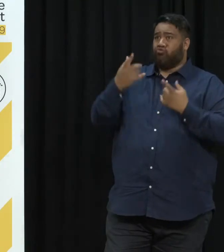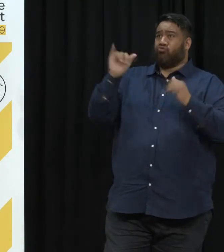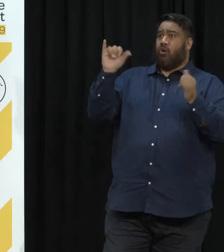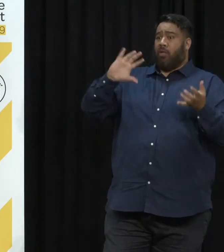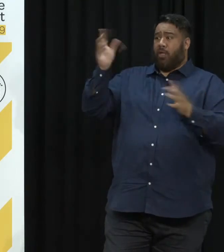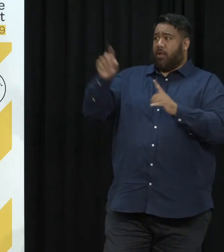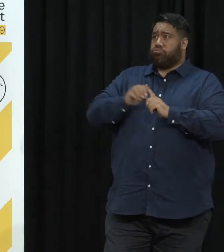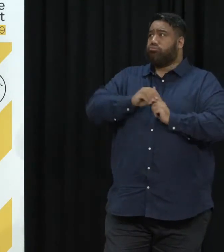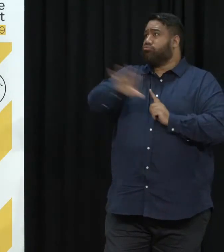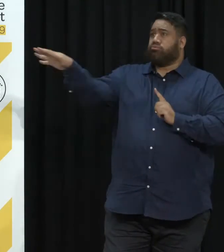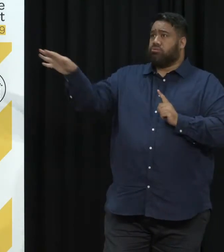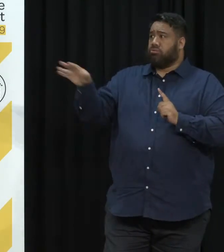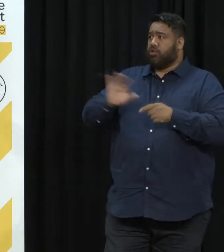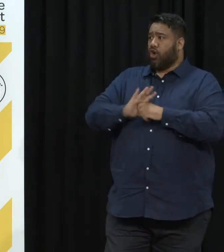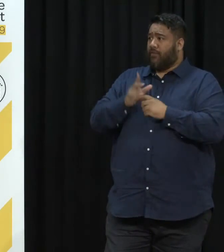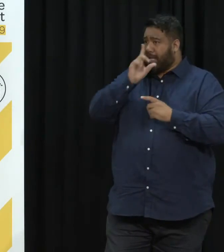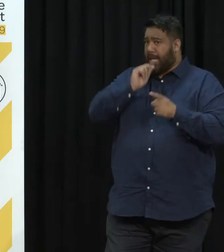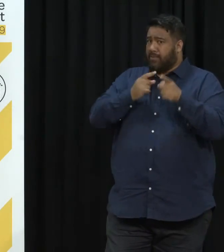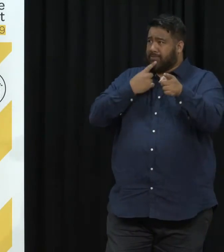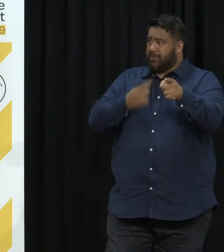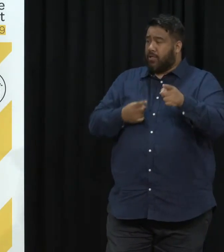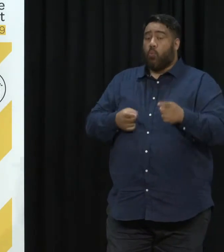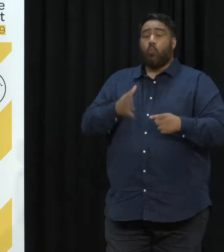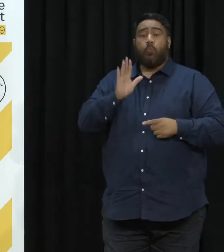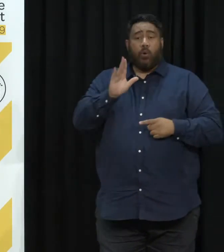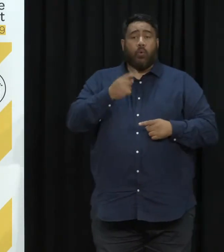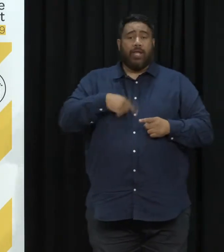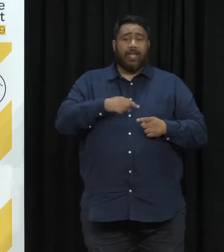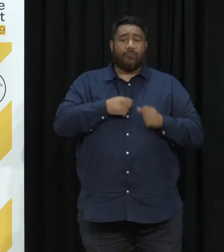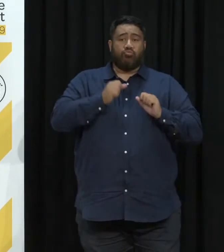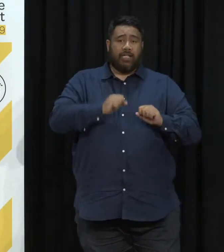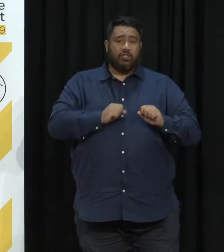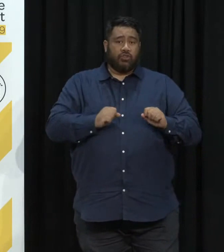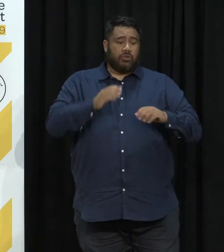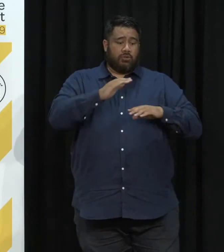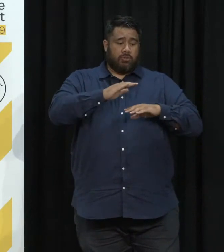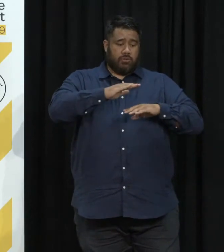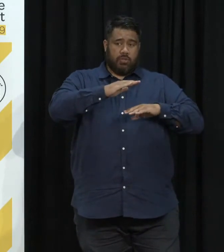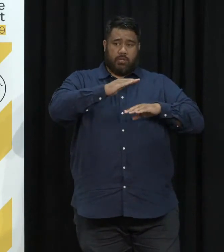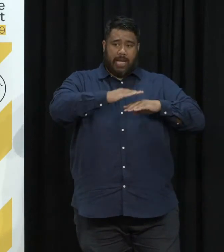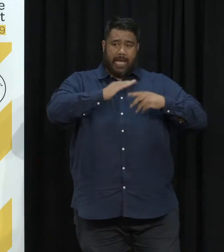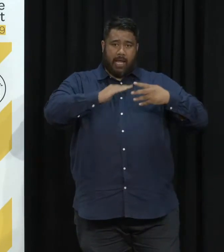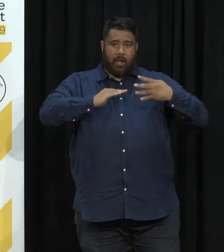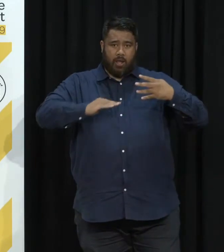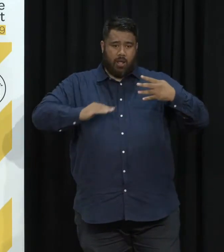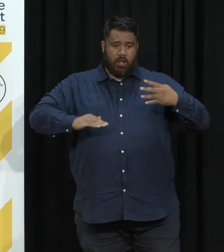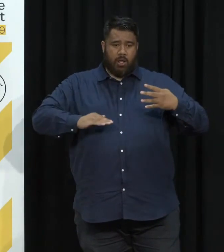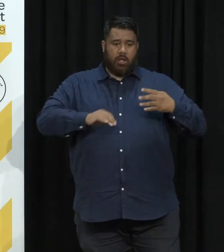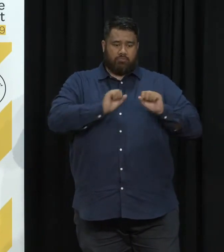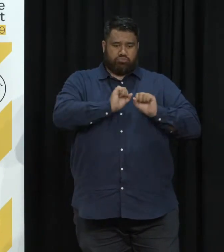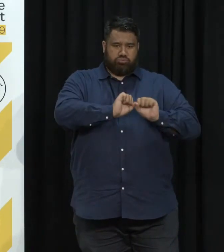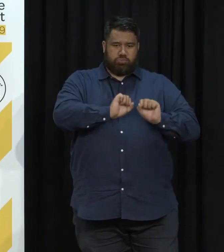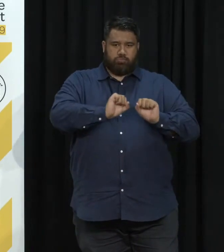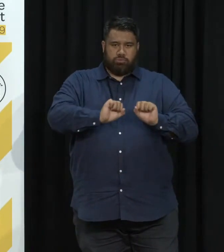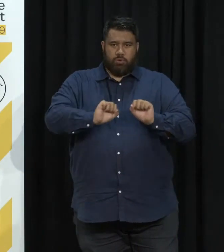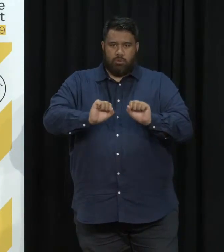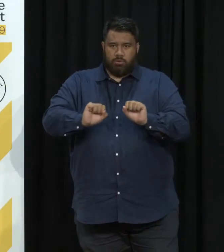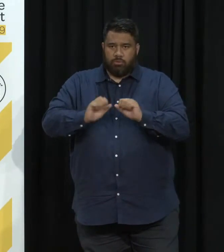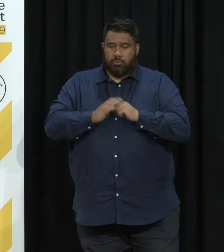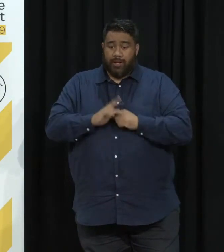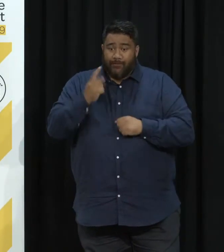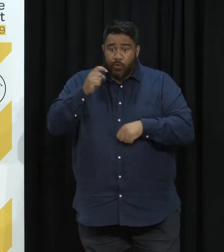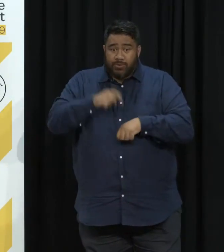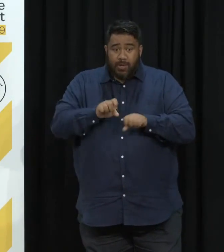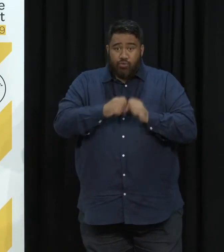Ultimately, we have multiple layers to protect against that. This is not the first time we've experienced, though, breaches, and we have